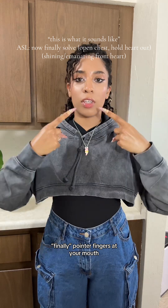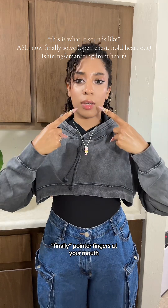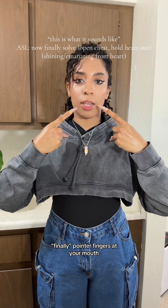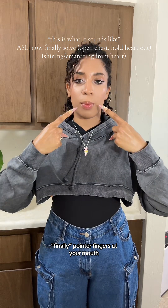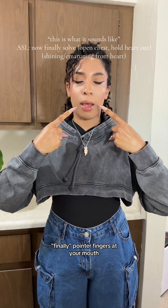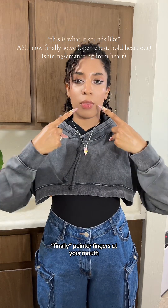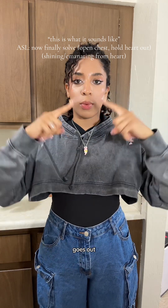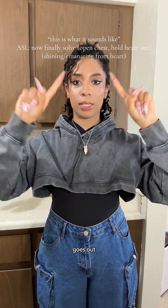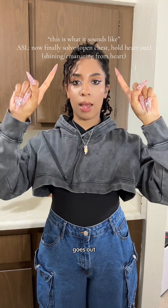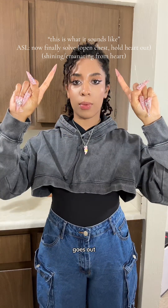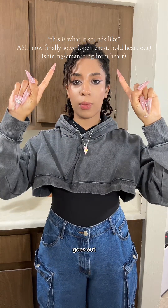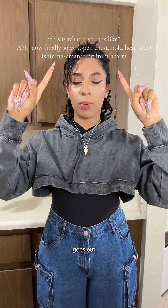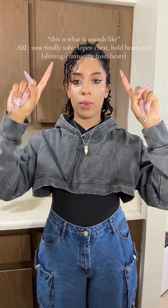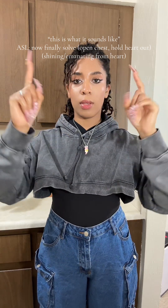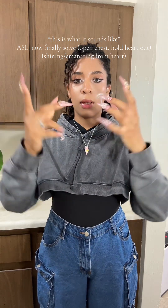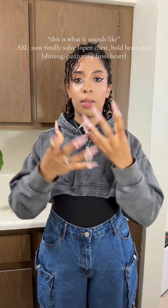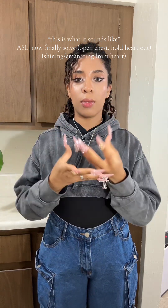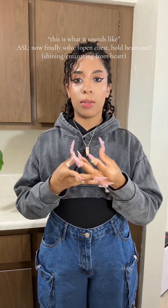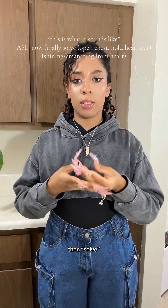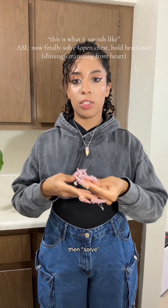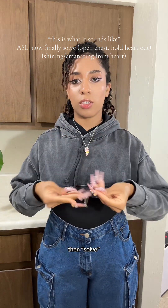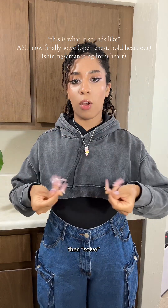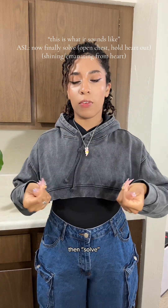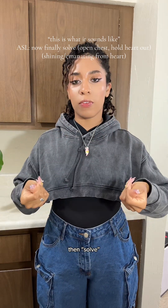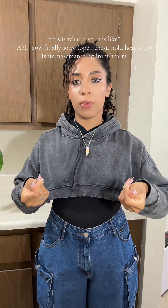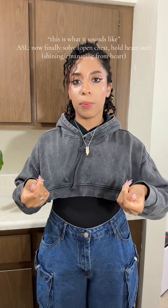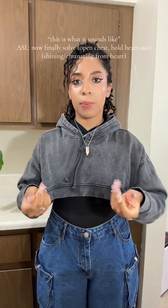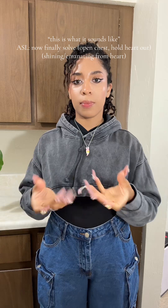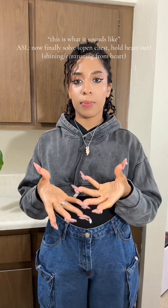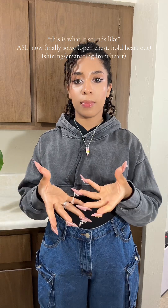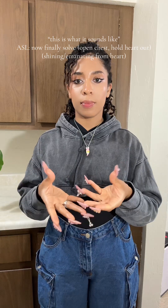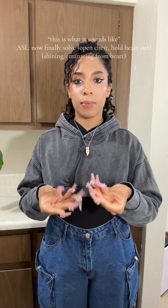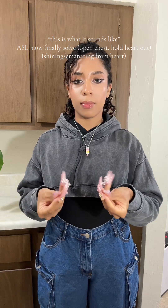at your mouth, goes out. Then solve.